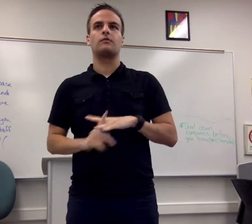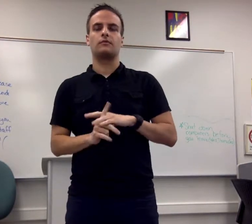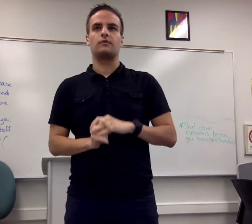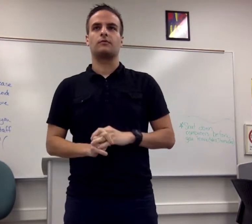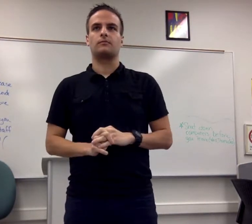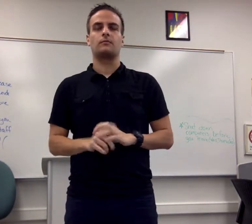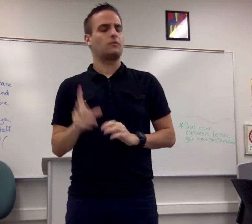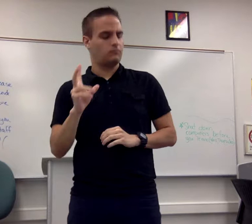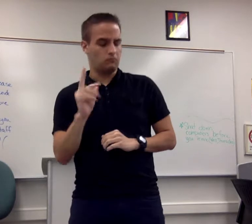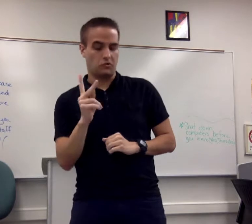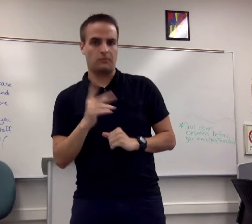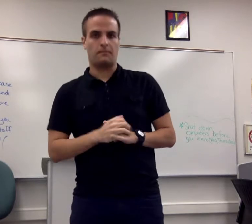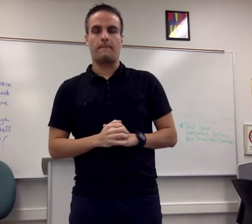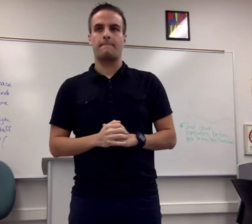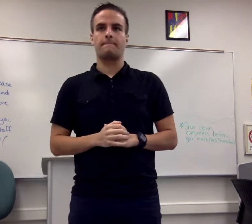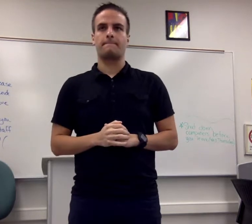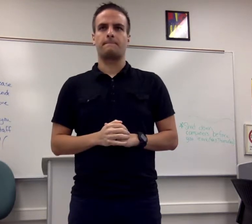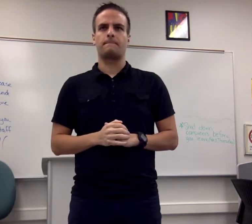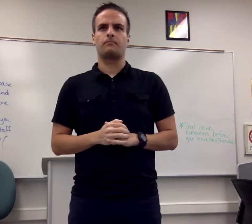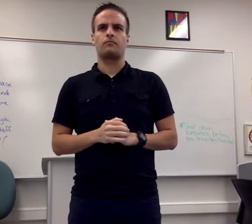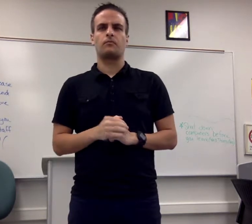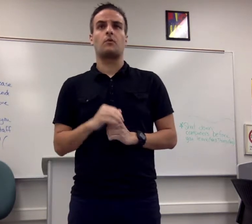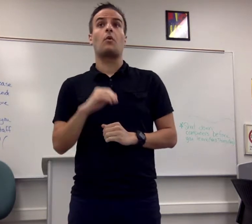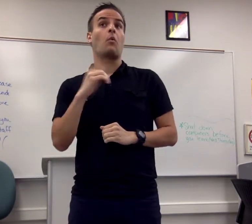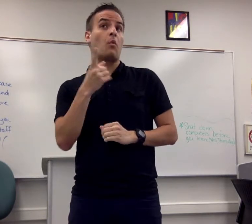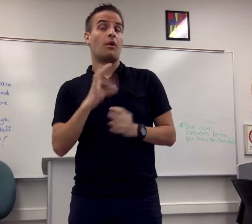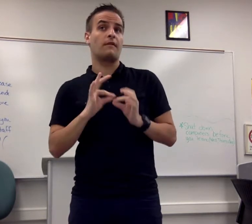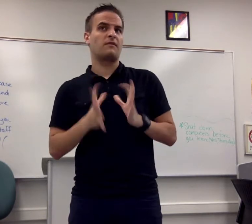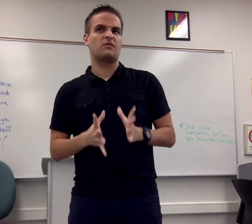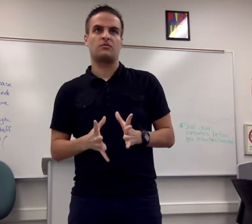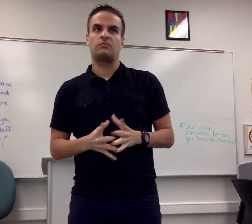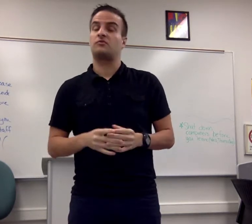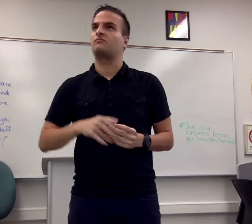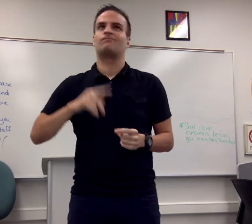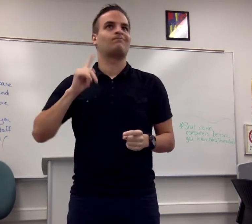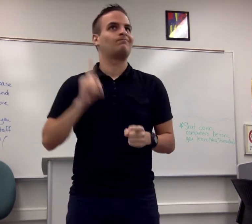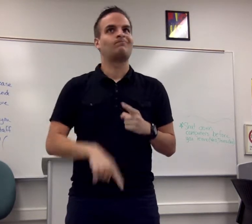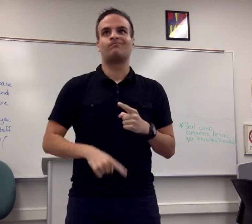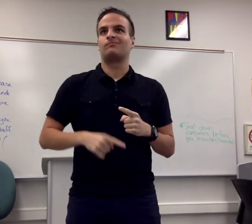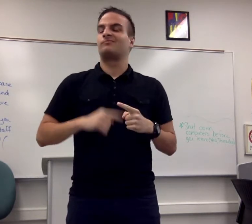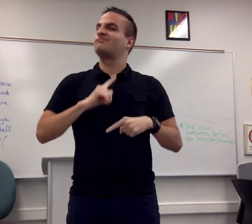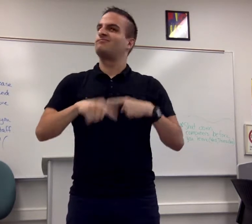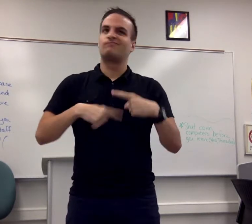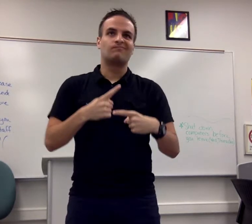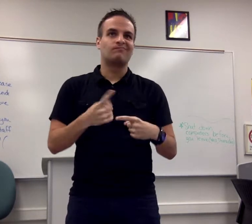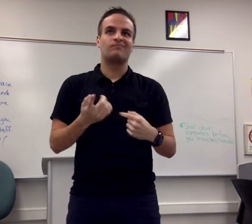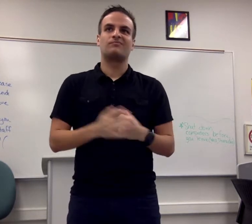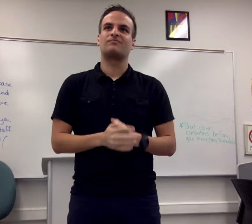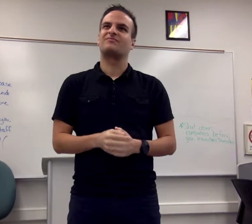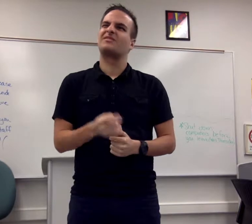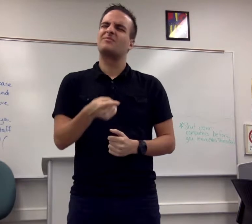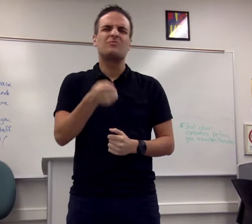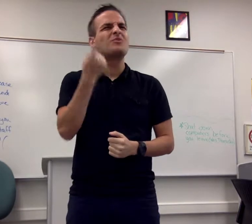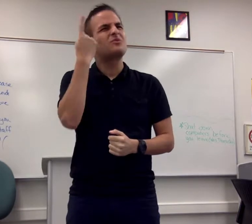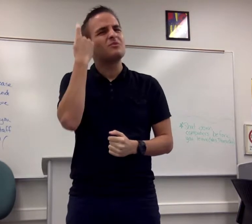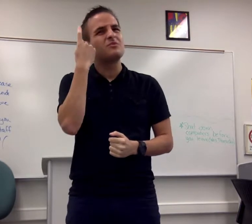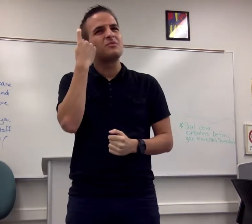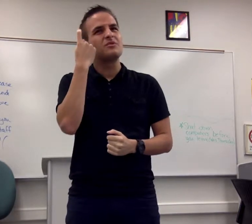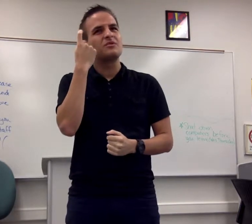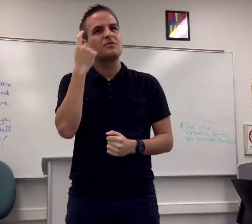Okay. One of the interpreters can barely sign. You understand the deaf participants